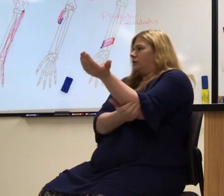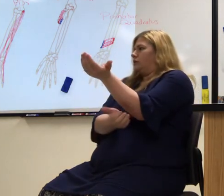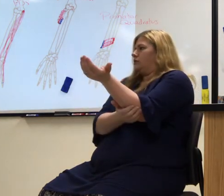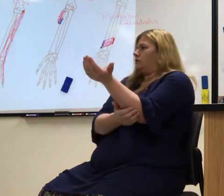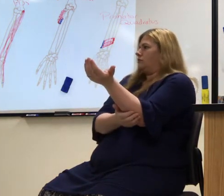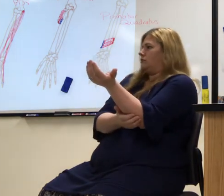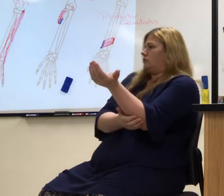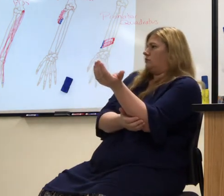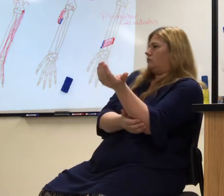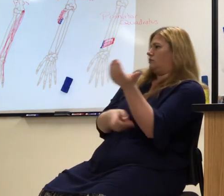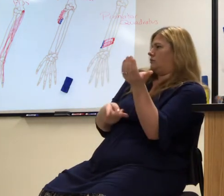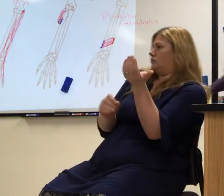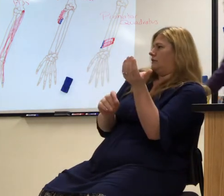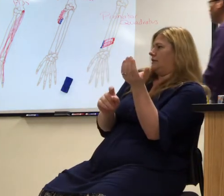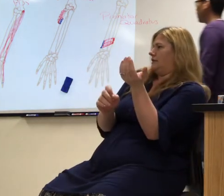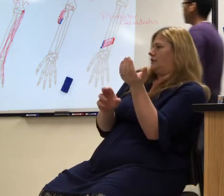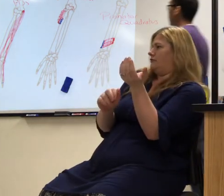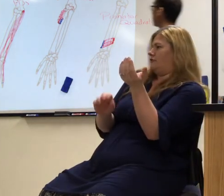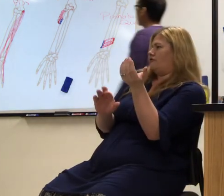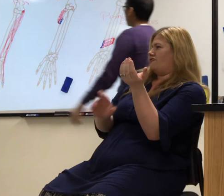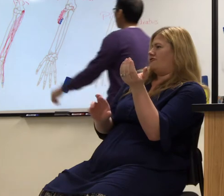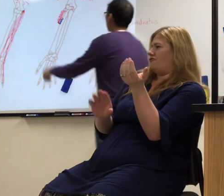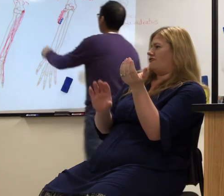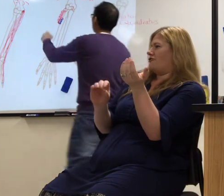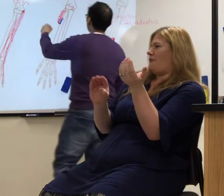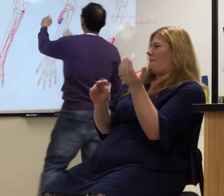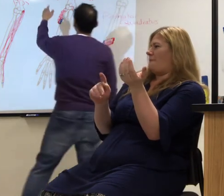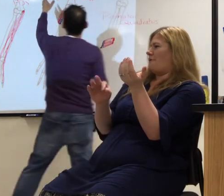Let me show you these muscles on the app.